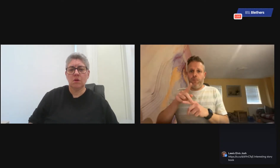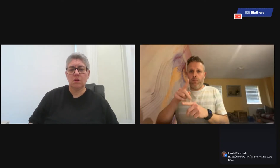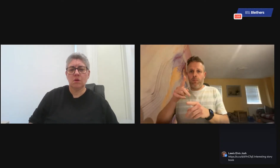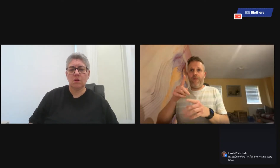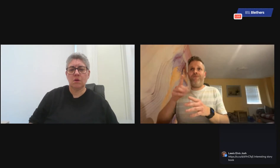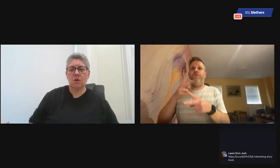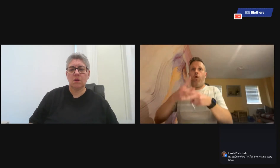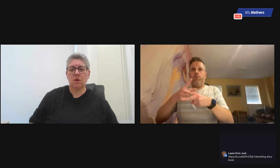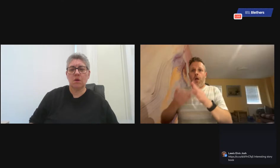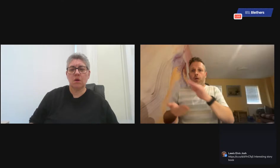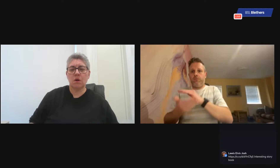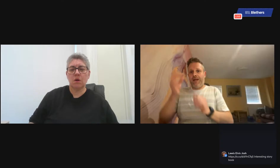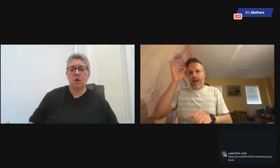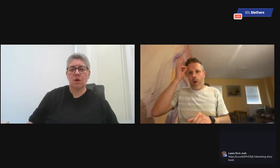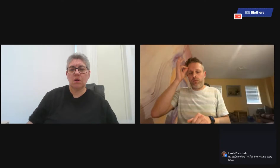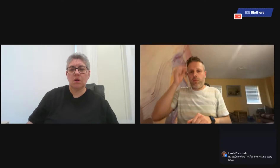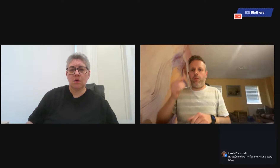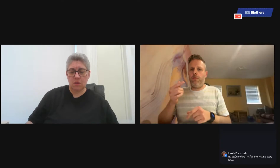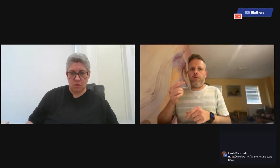lucky, it's a private agency.